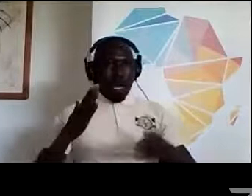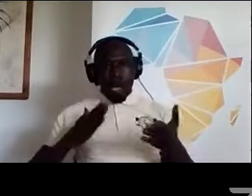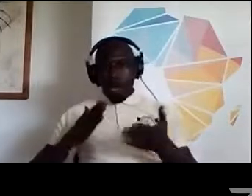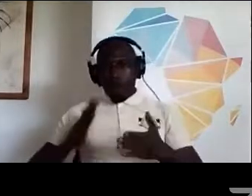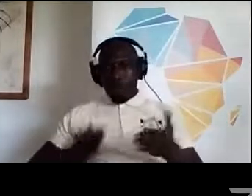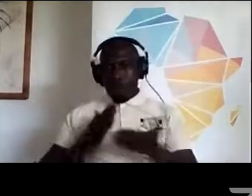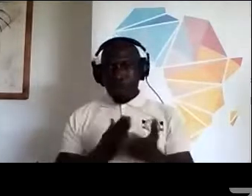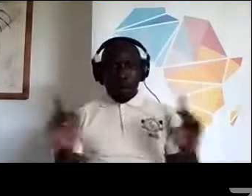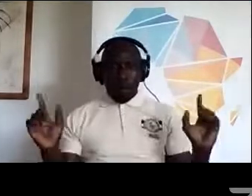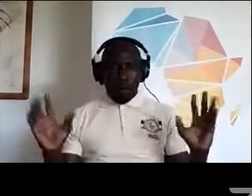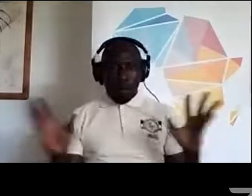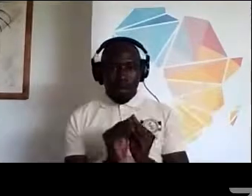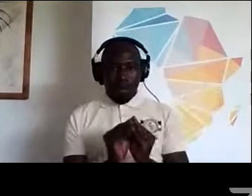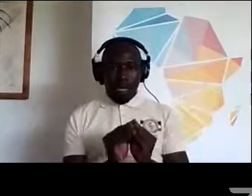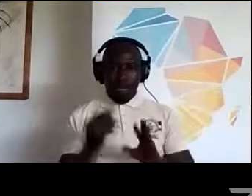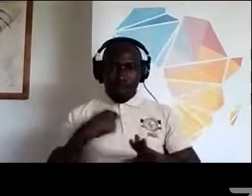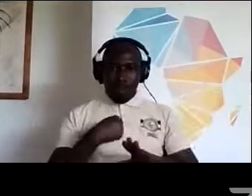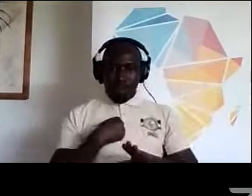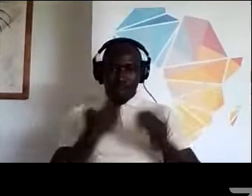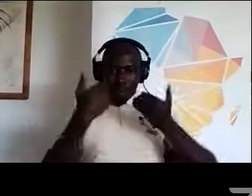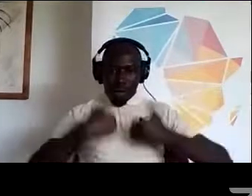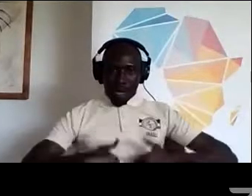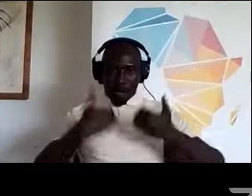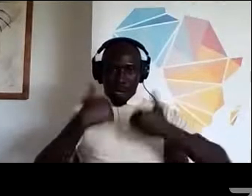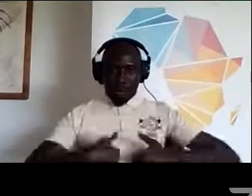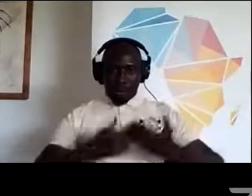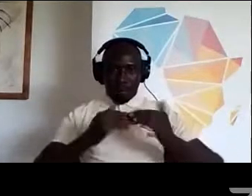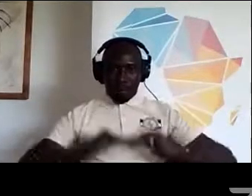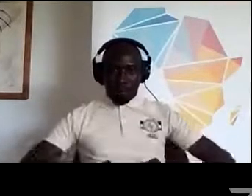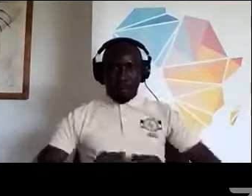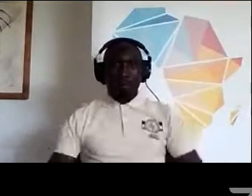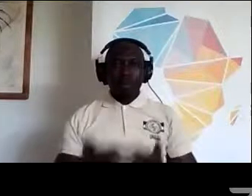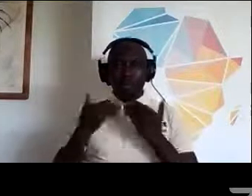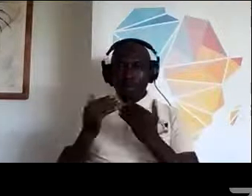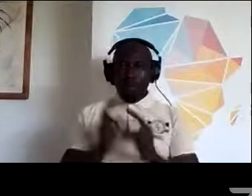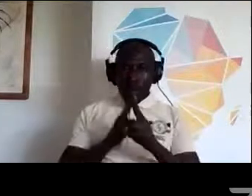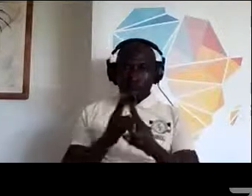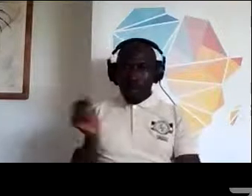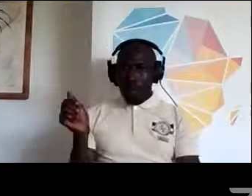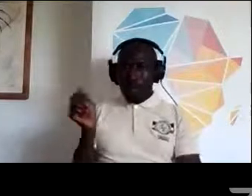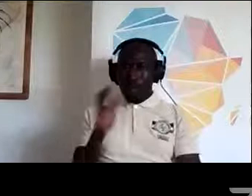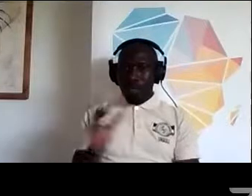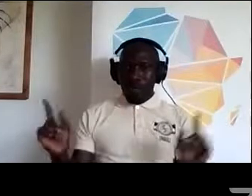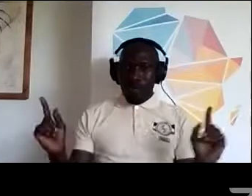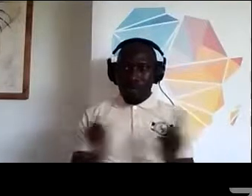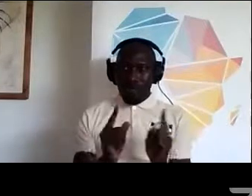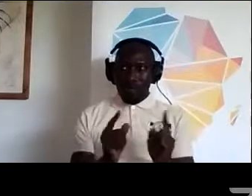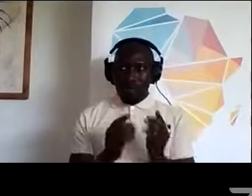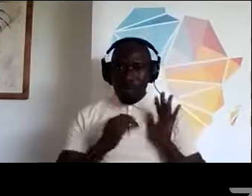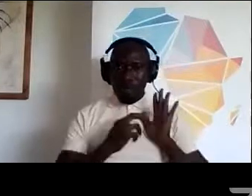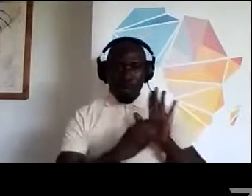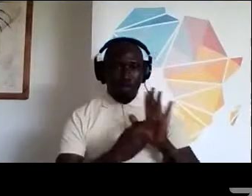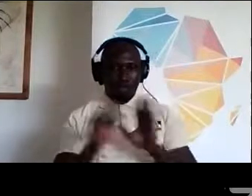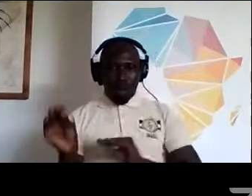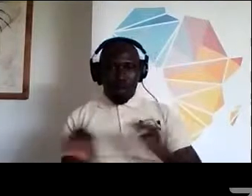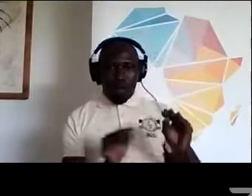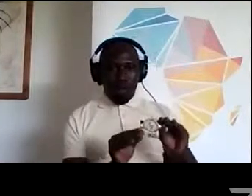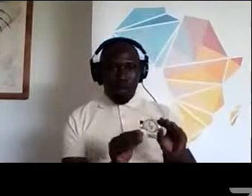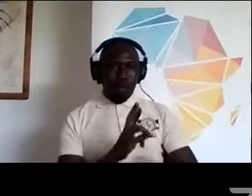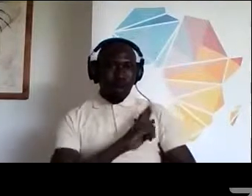briefly, that is Asamo Helen Grace. Thank you, Honorable, for the brief introduction. We'll move on to